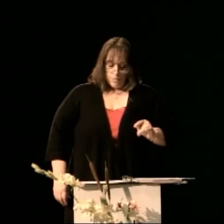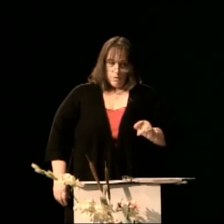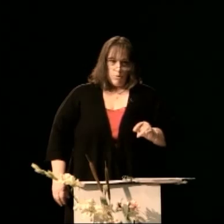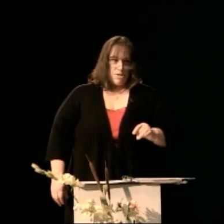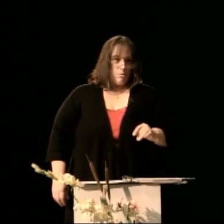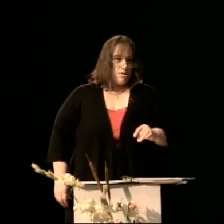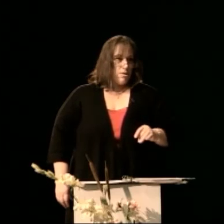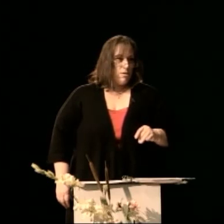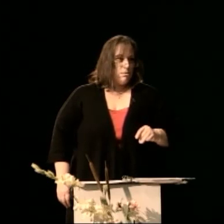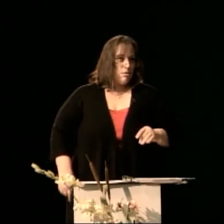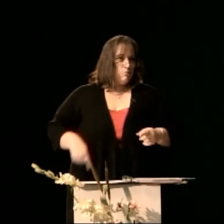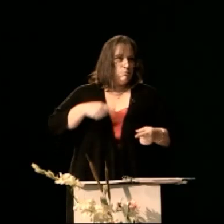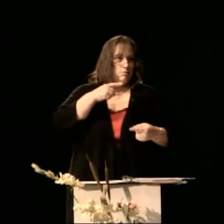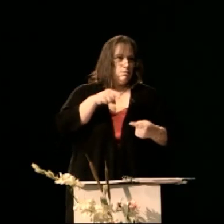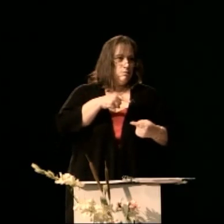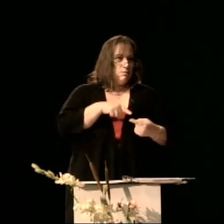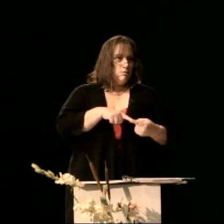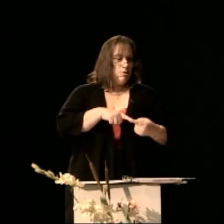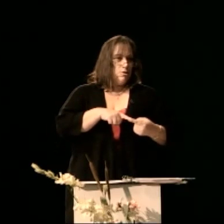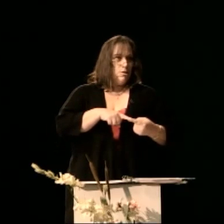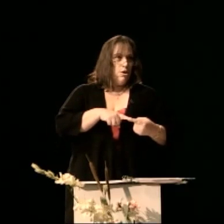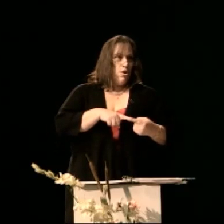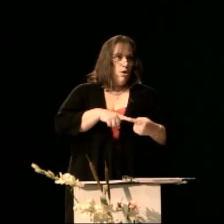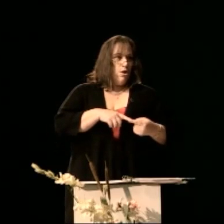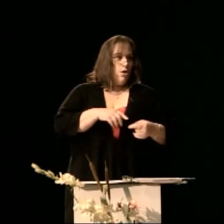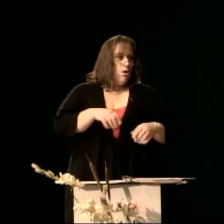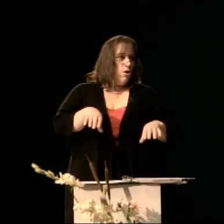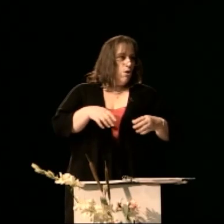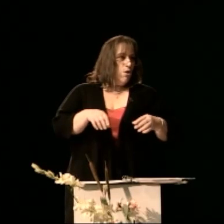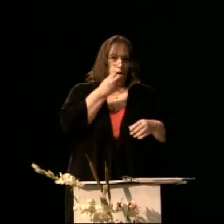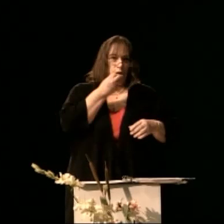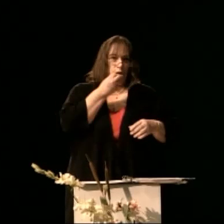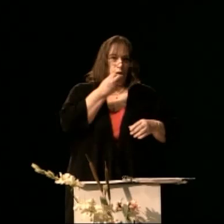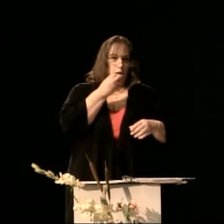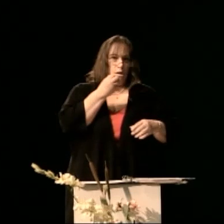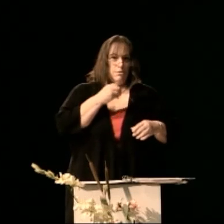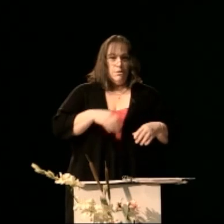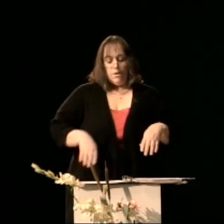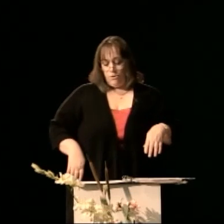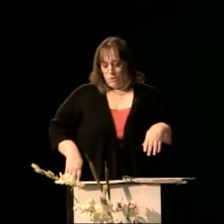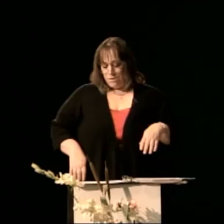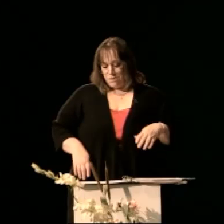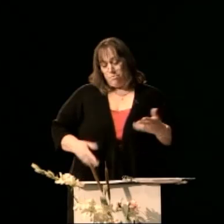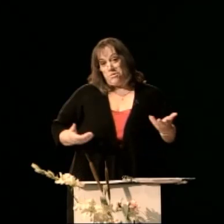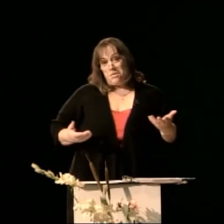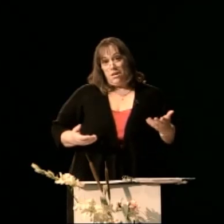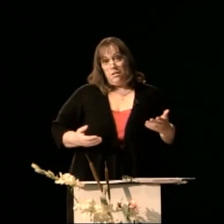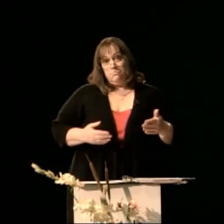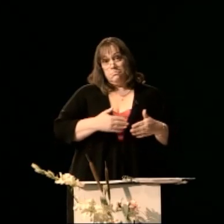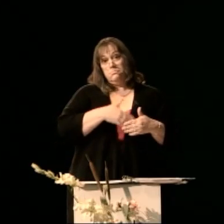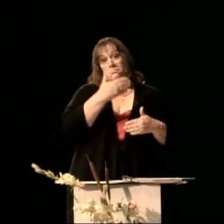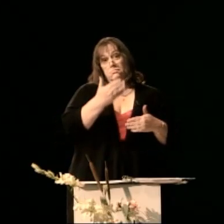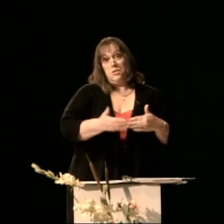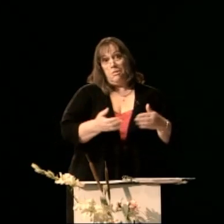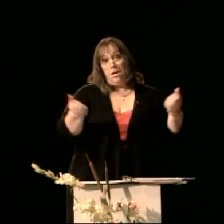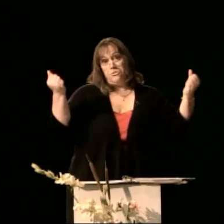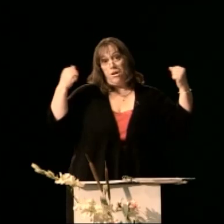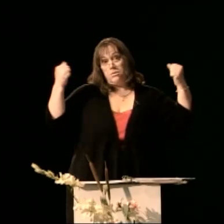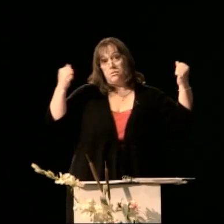When someone says, you know, oh, when do I eat? And you can just simply say, you know, after exercise